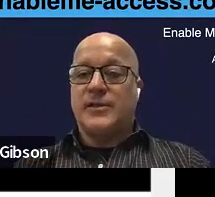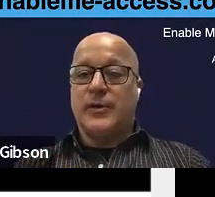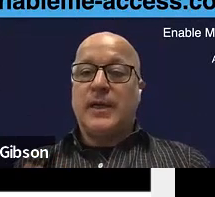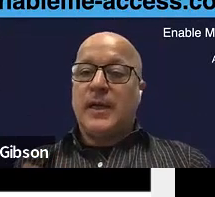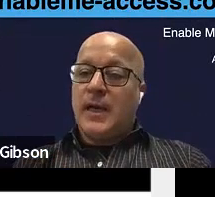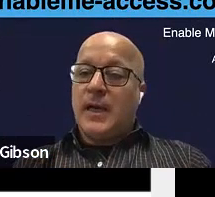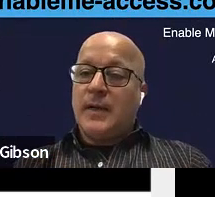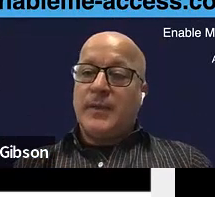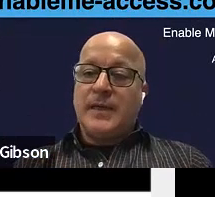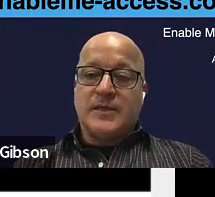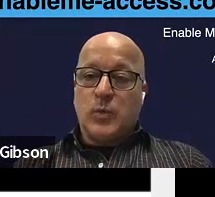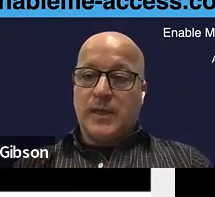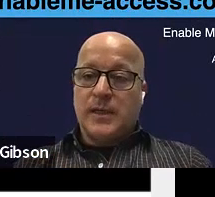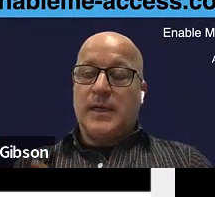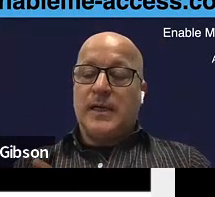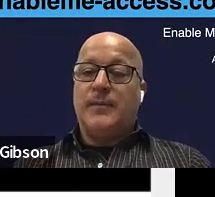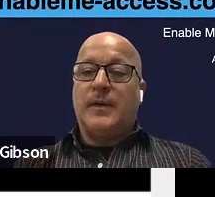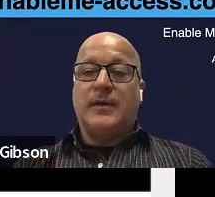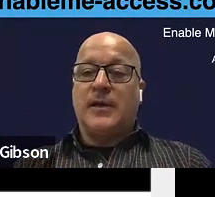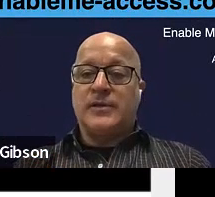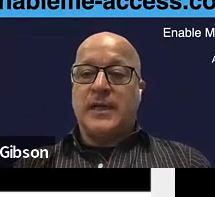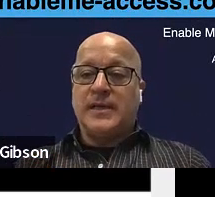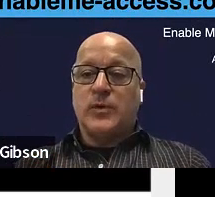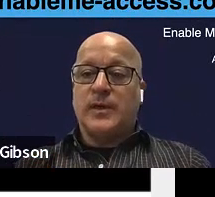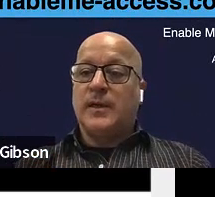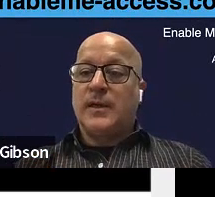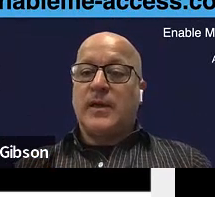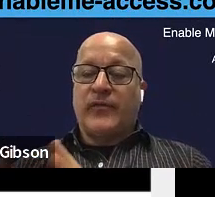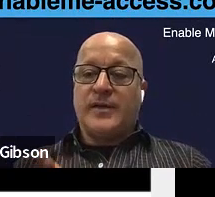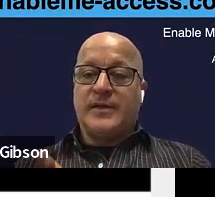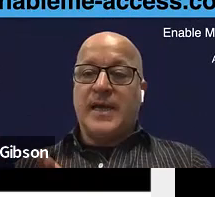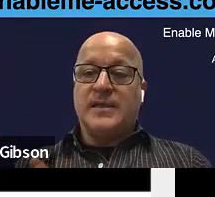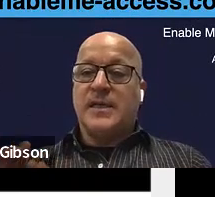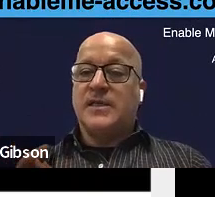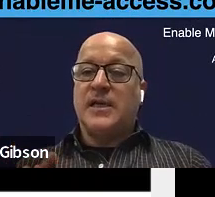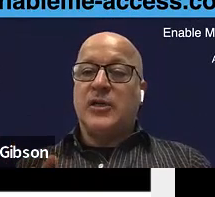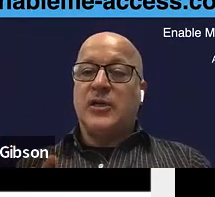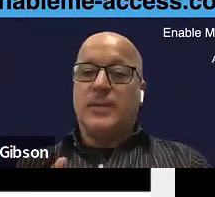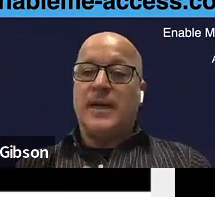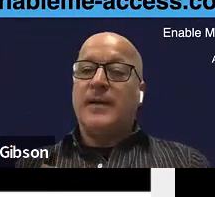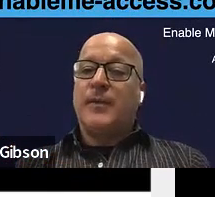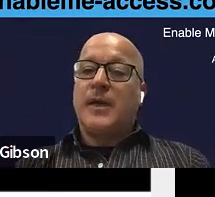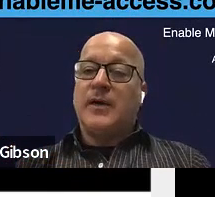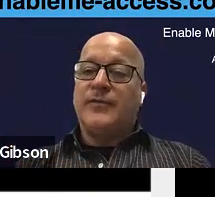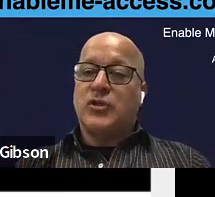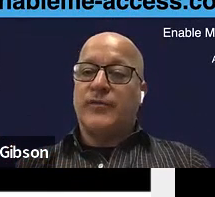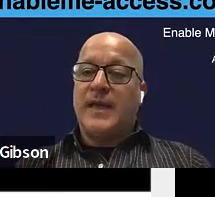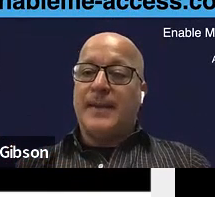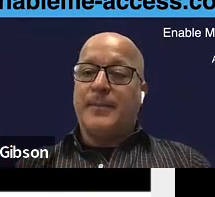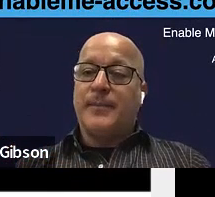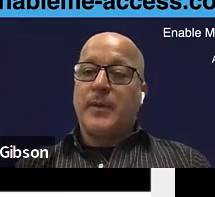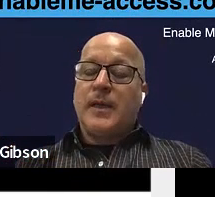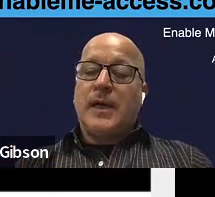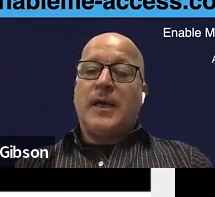and so on. That doesn't work. None of those links work, as far as I can see, certainly not in my version of the